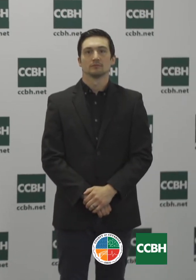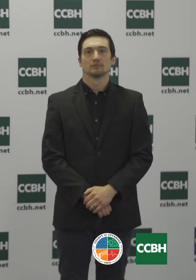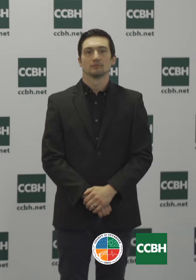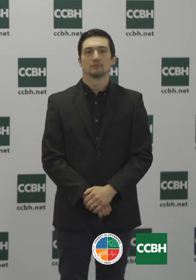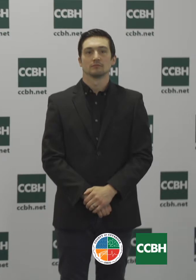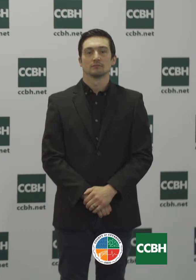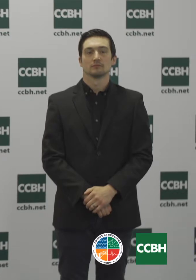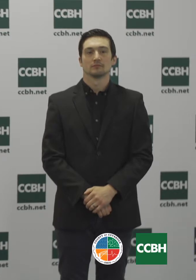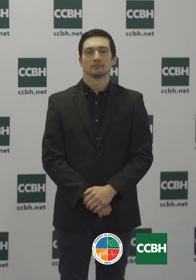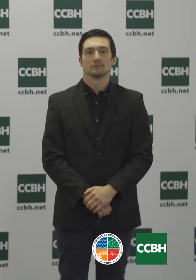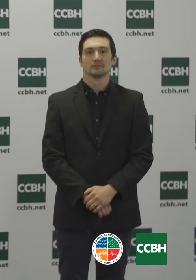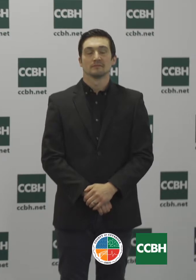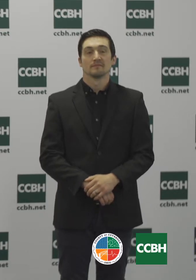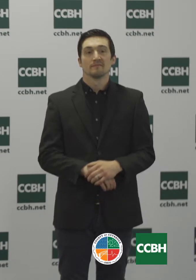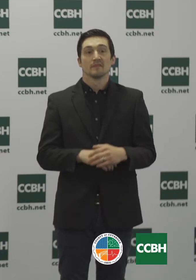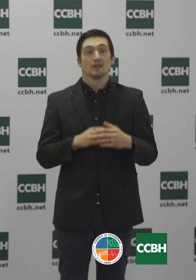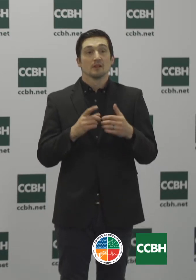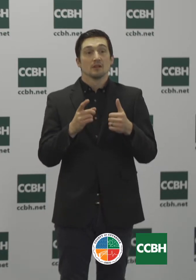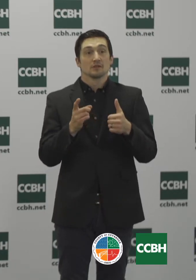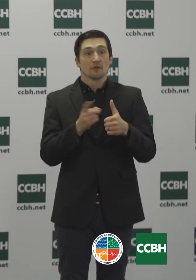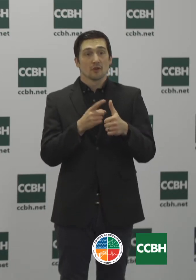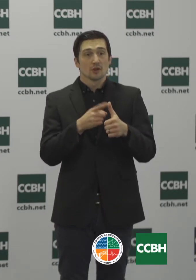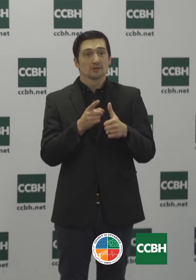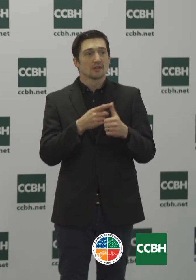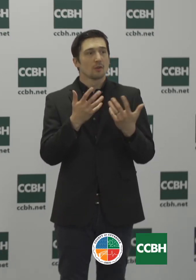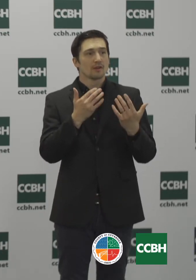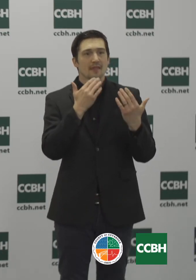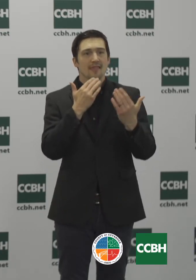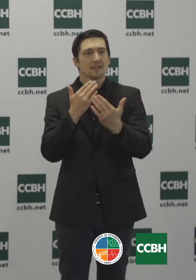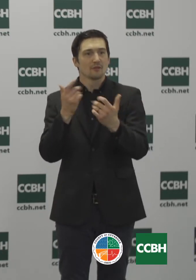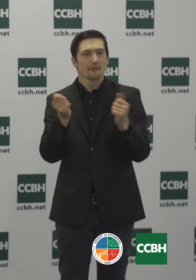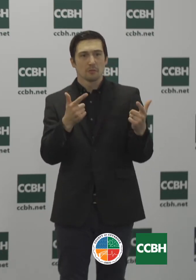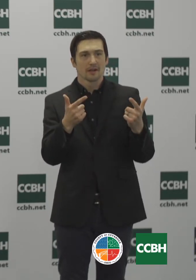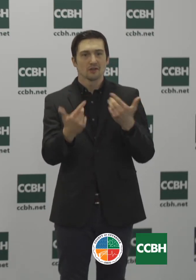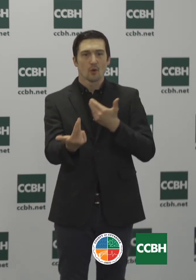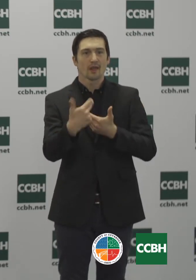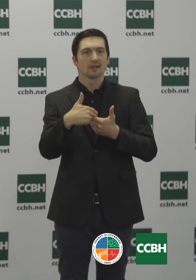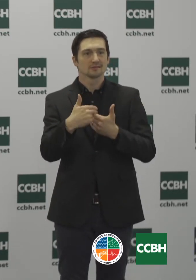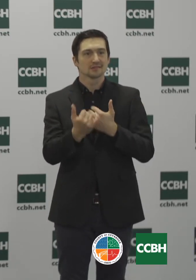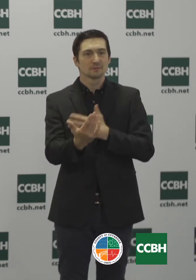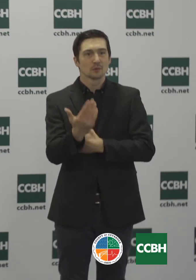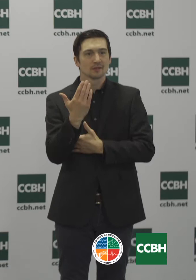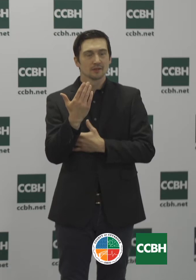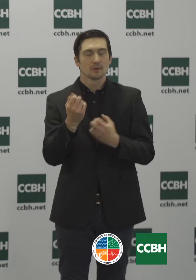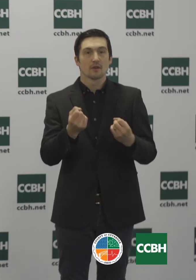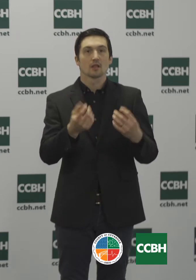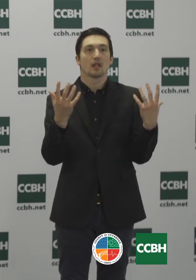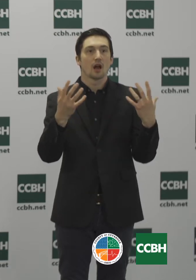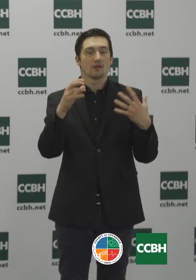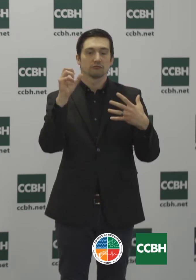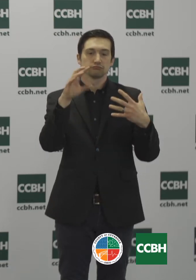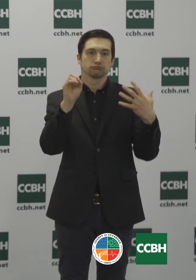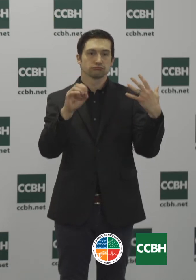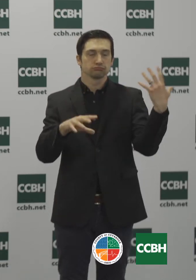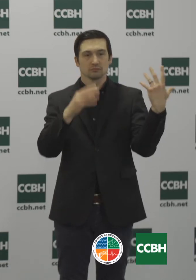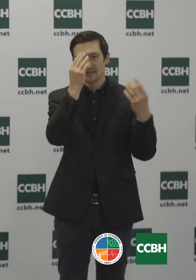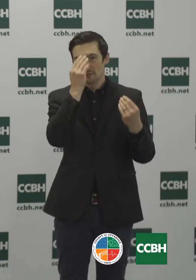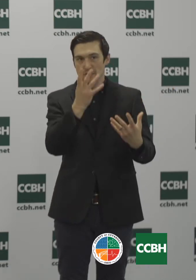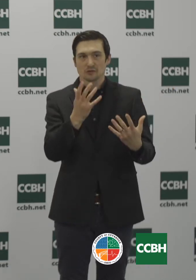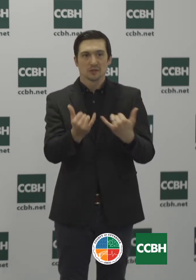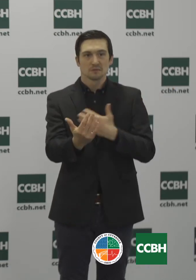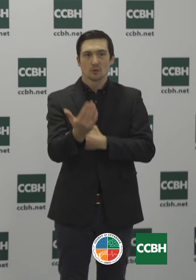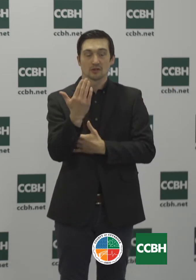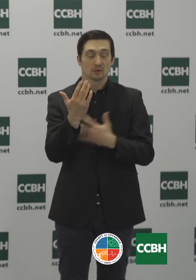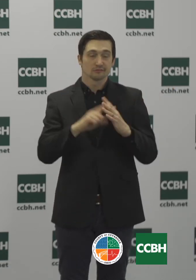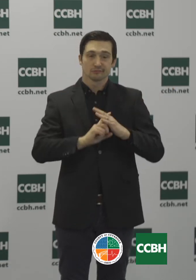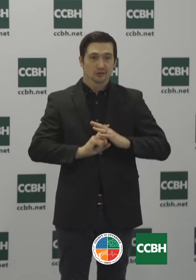So first, I'd like to thank everyone for tuning in this morning. We have a great deal of information that we want to share with you today, so we'll get right